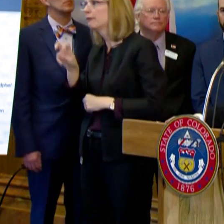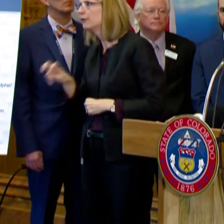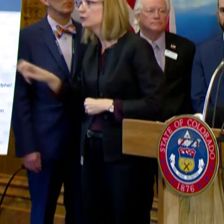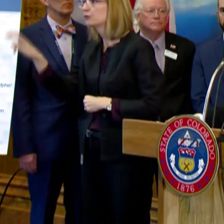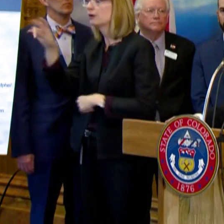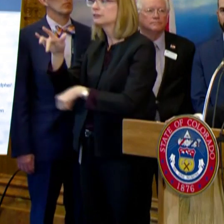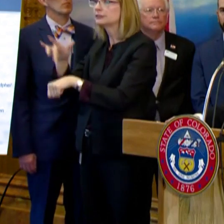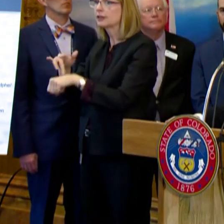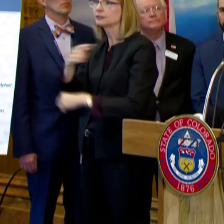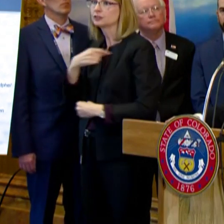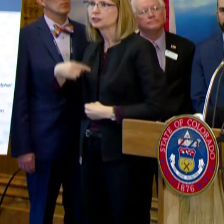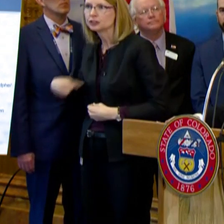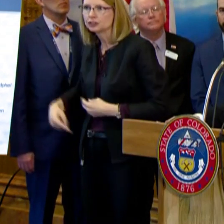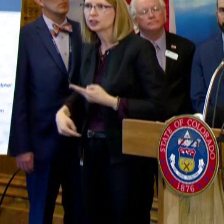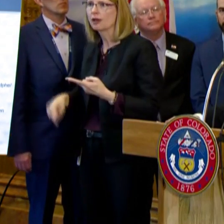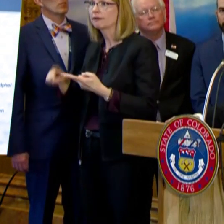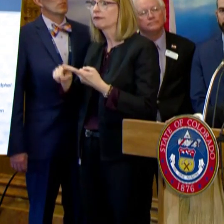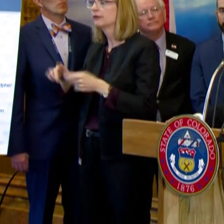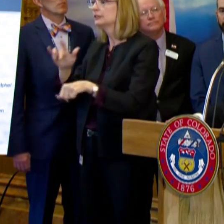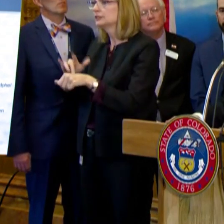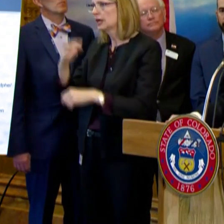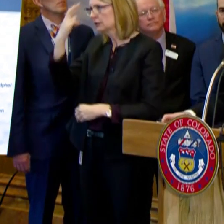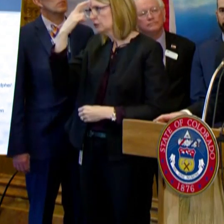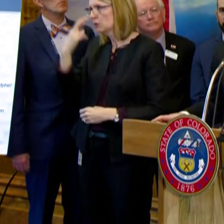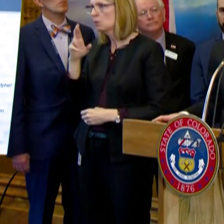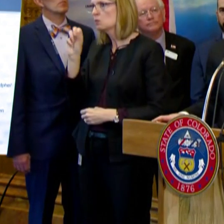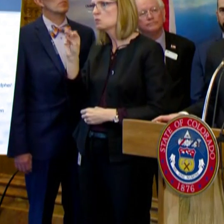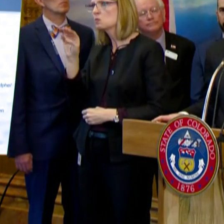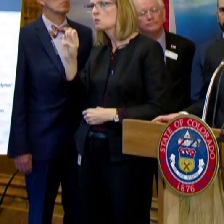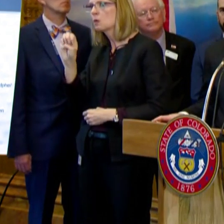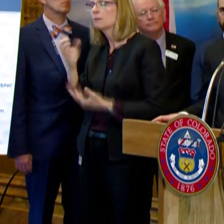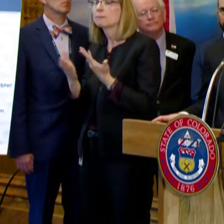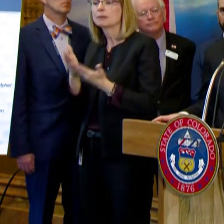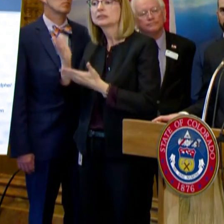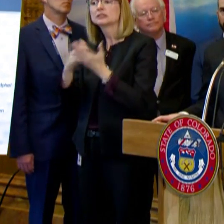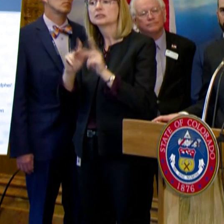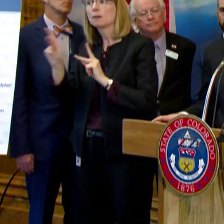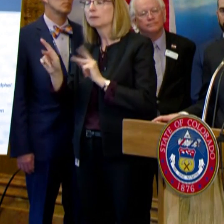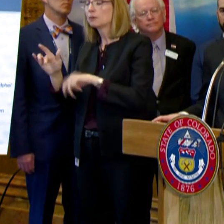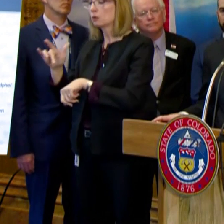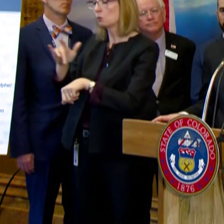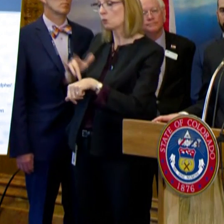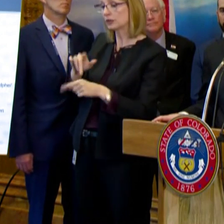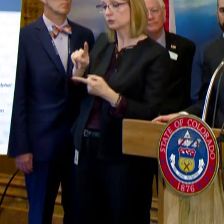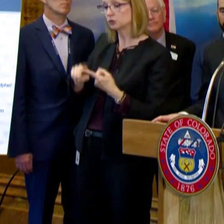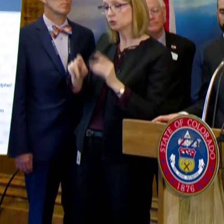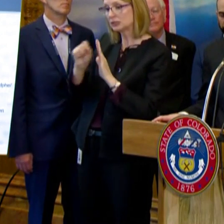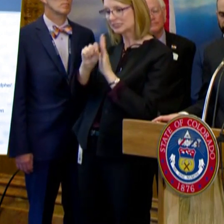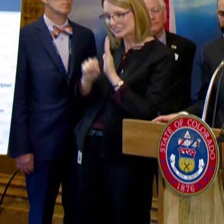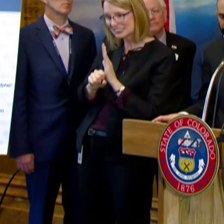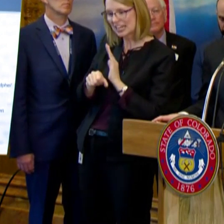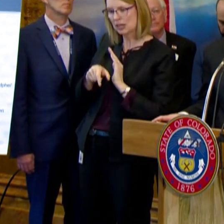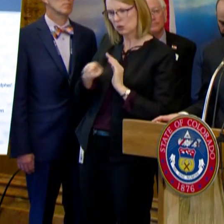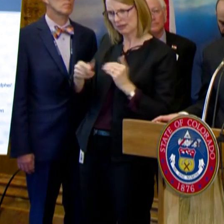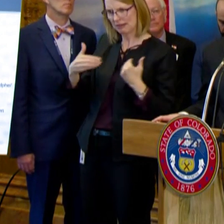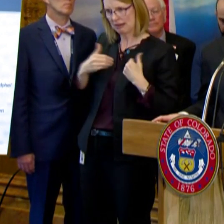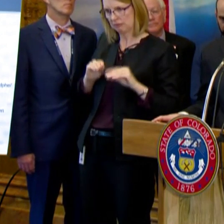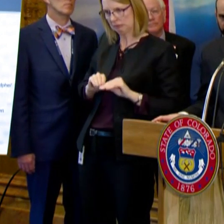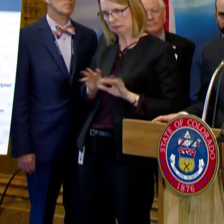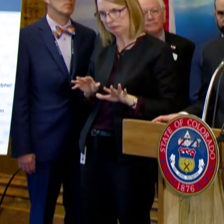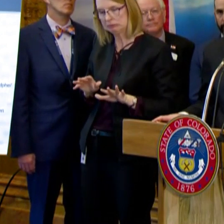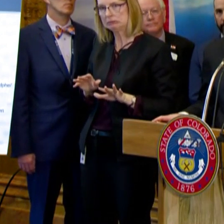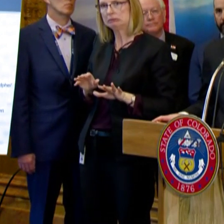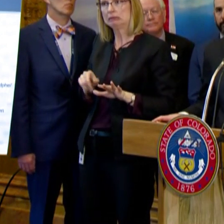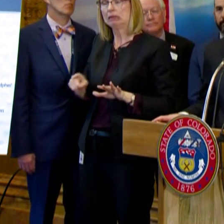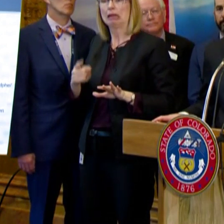China or Rome. It also includes people that might have traveled in areas where there might be a community spread, and others that are suspected